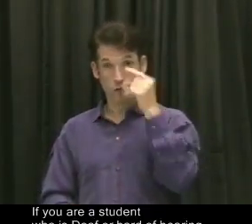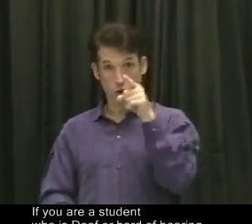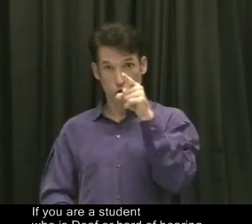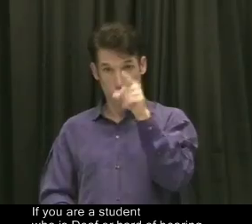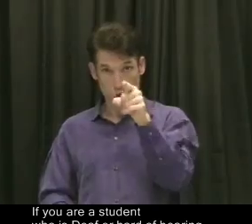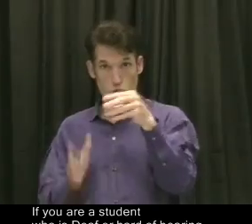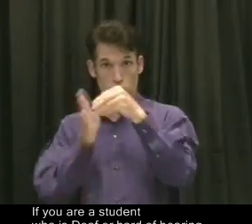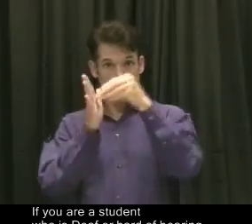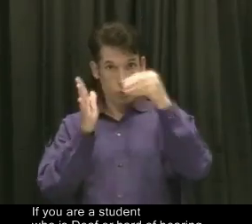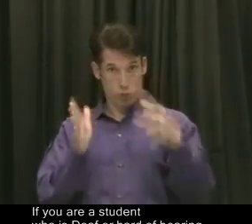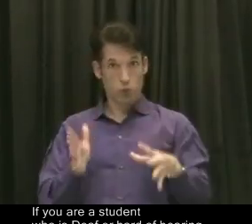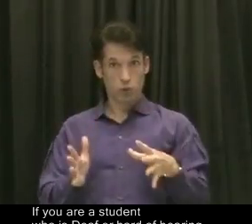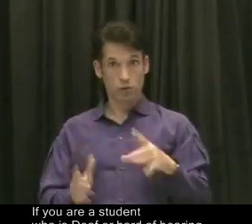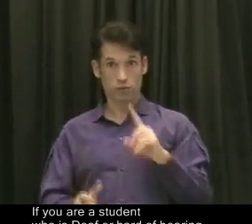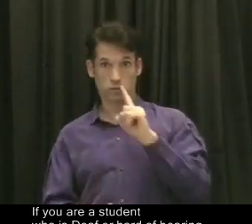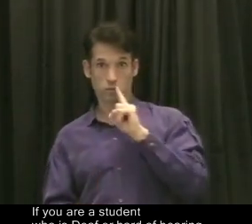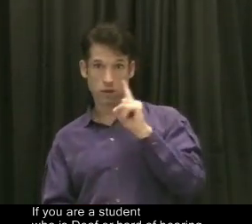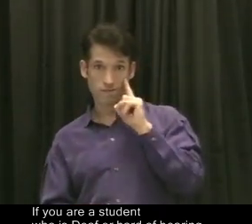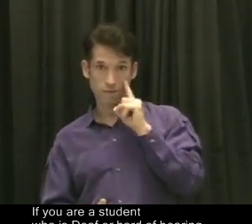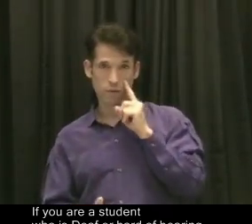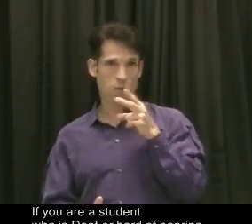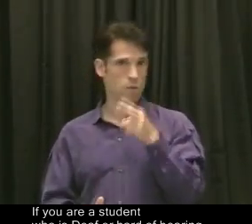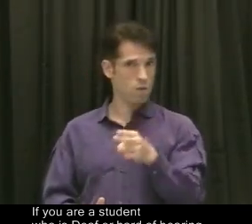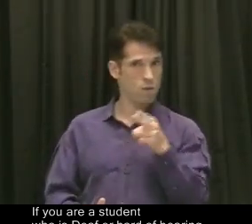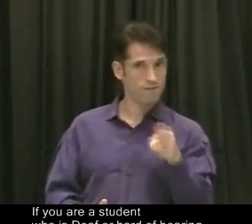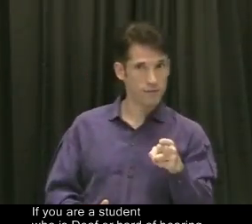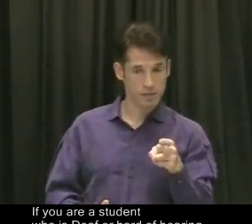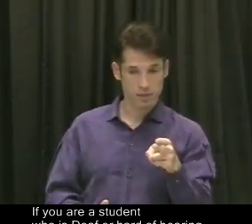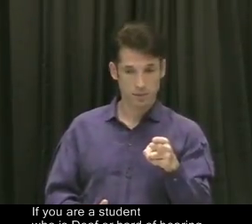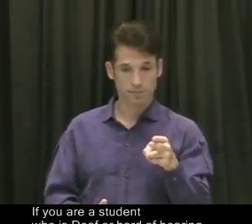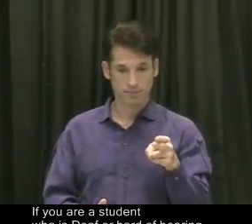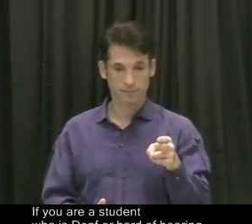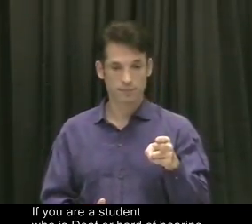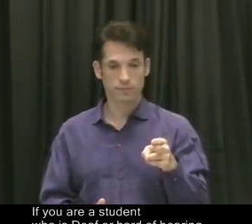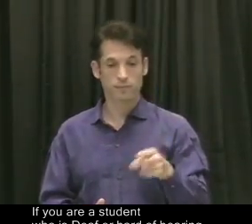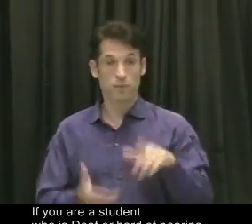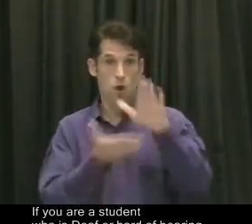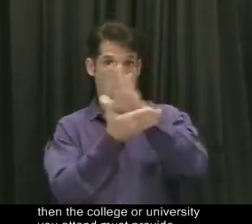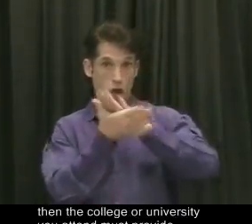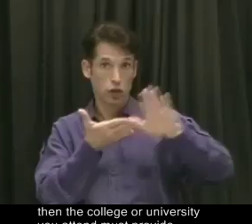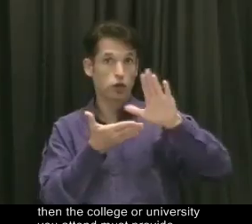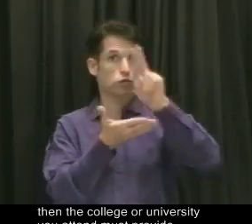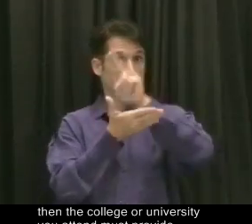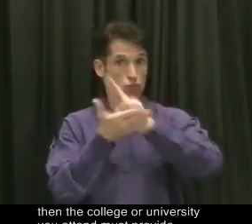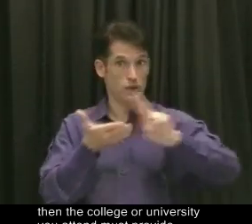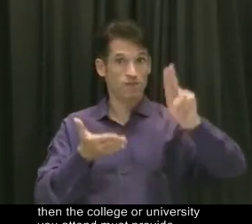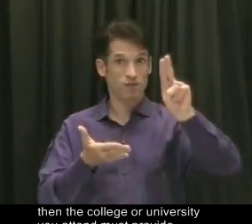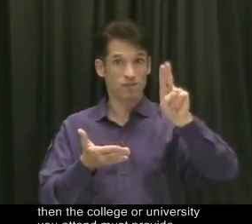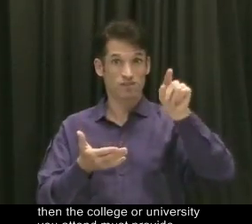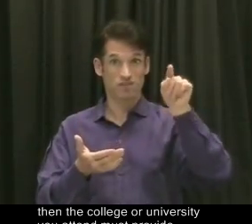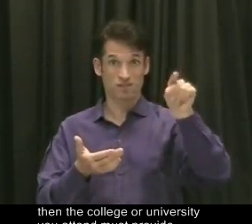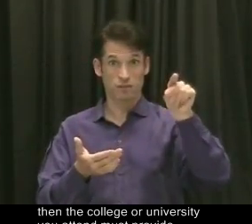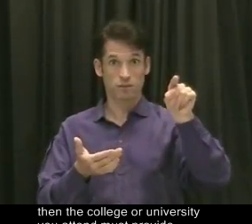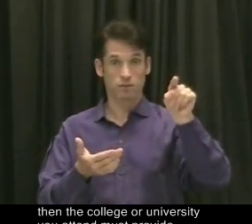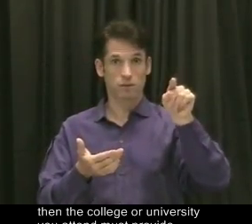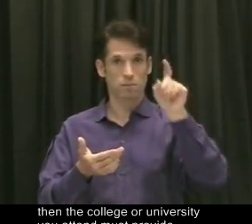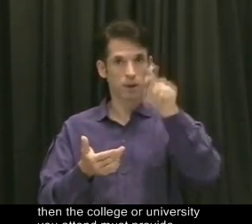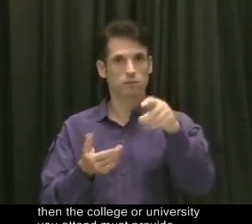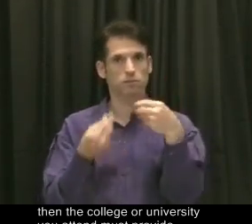If you are a student who is deaf or hard of hearing, then the college or university you attend must